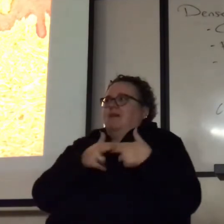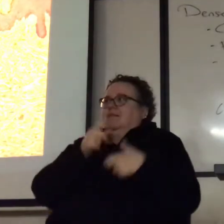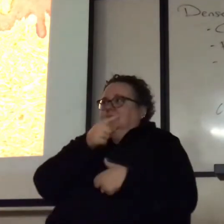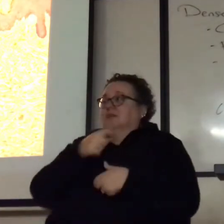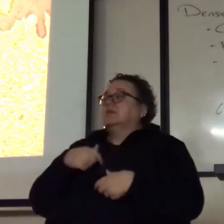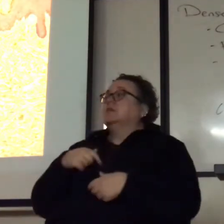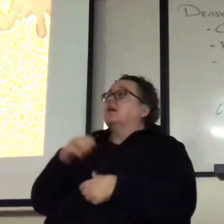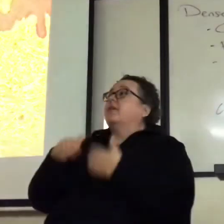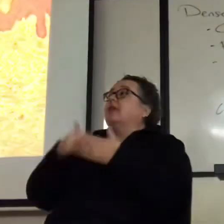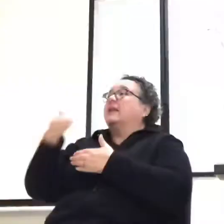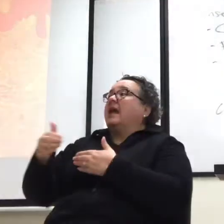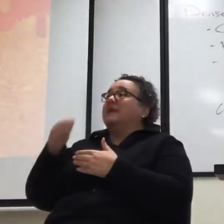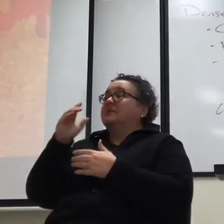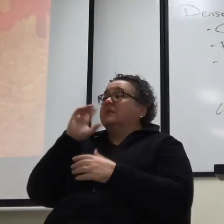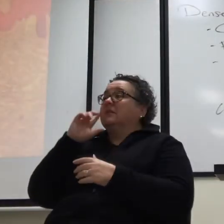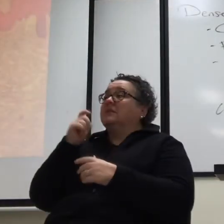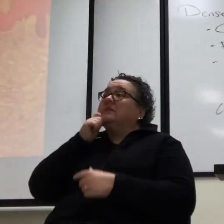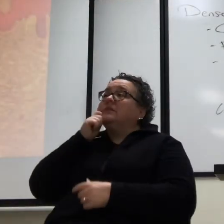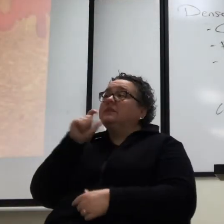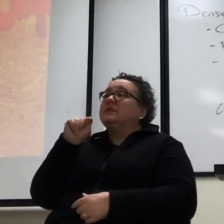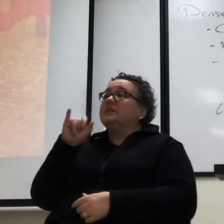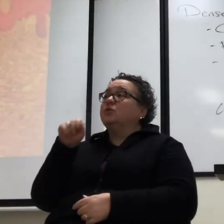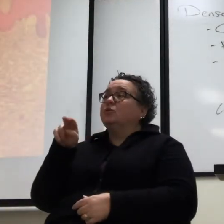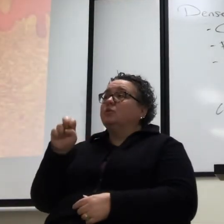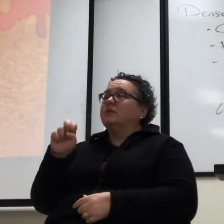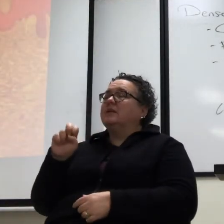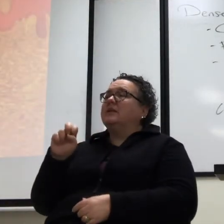The next tissue type is dense irregular connective tissue.